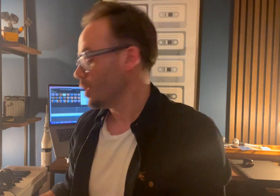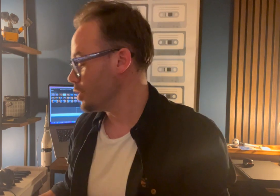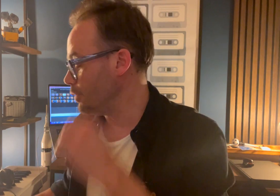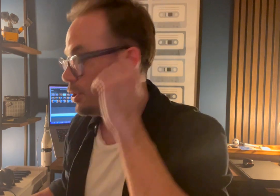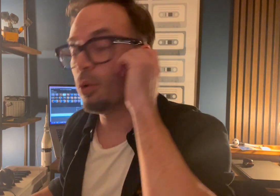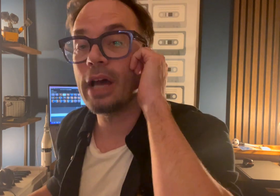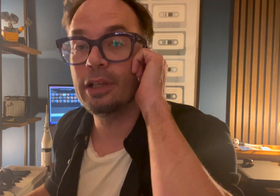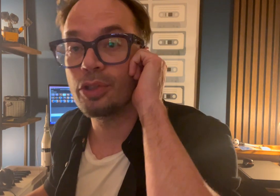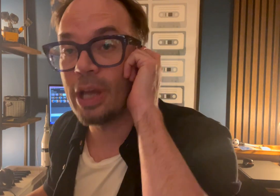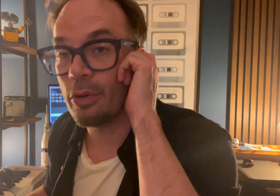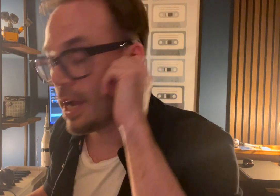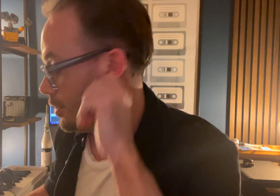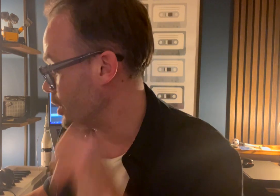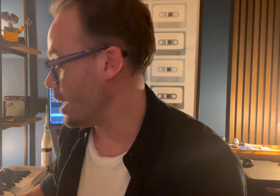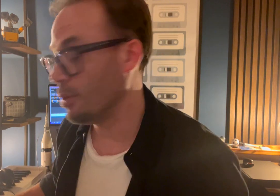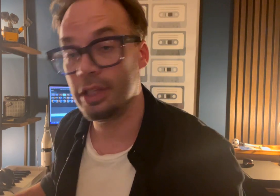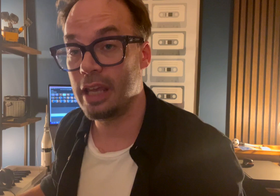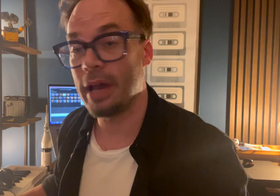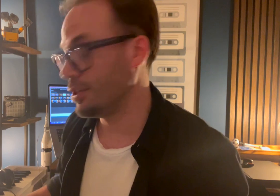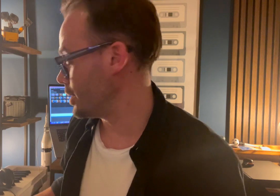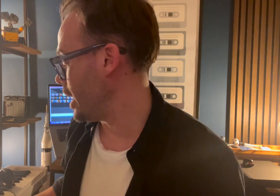So If you do want to have a little jam around You can jam on the E major scale